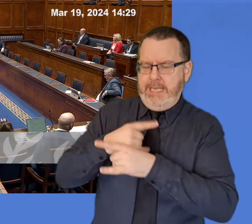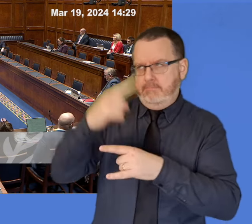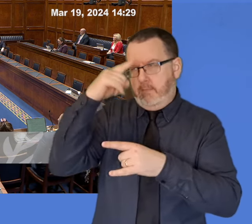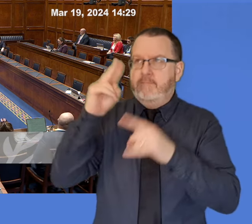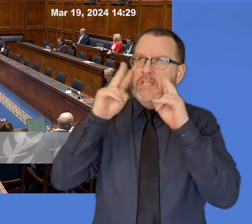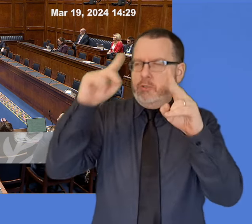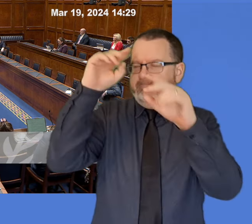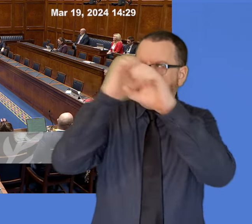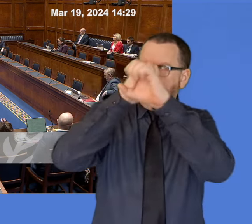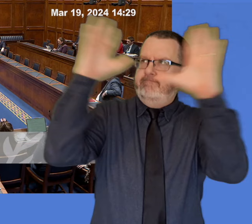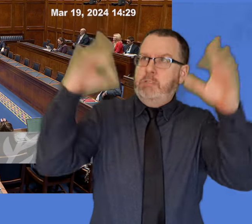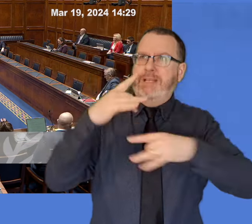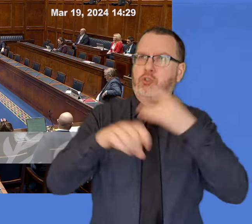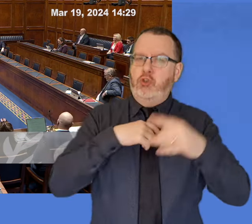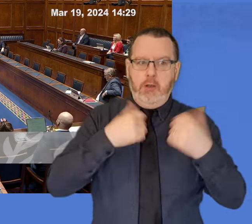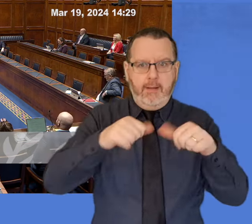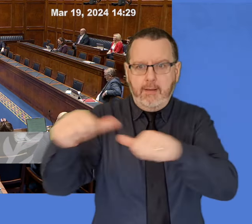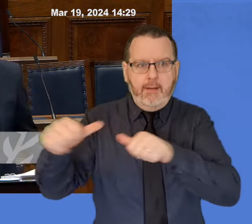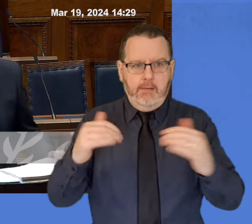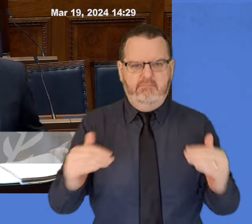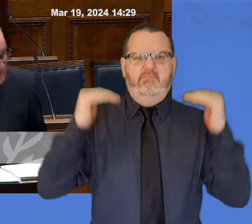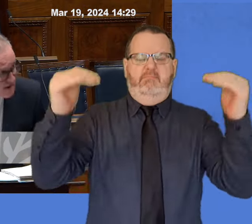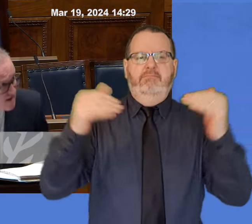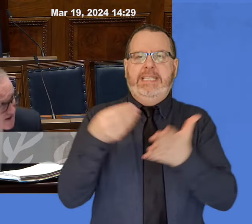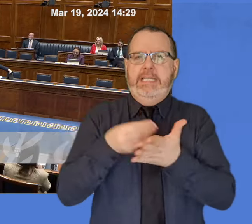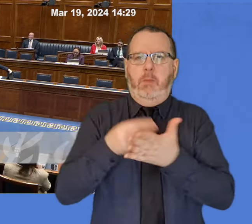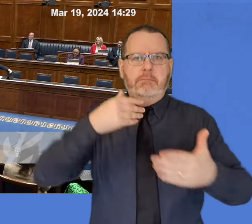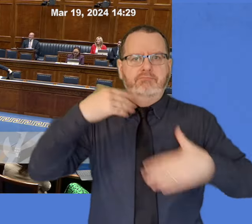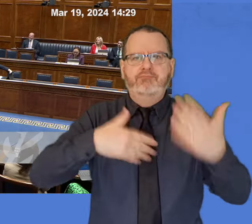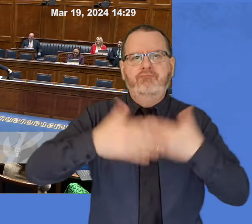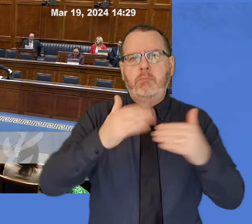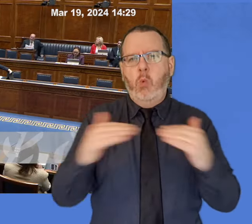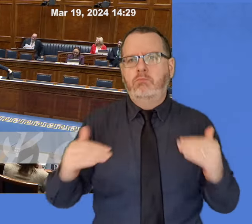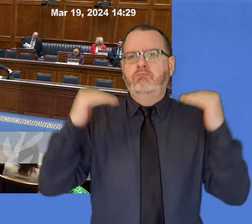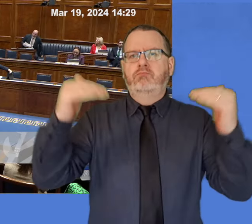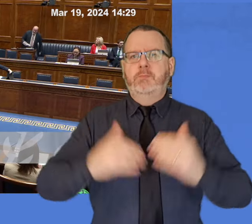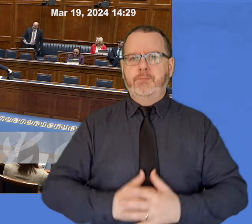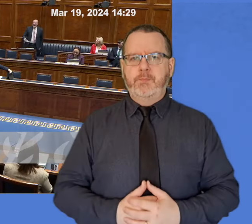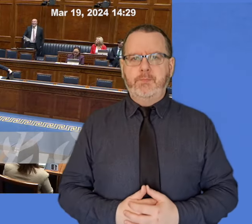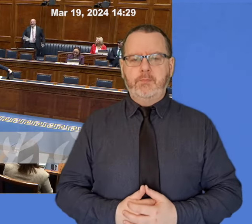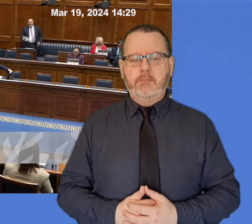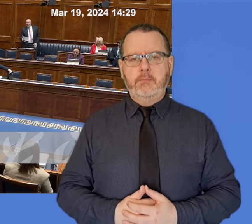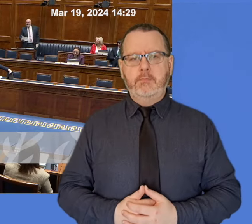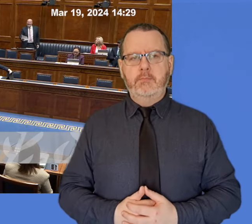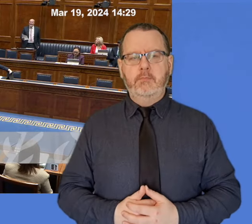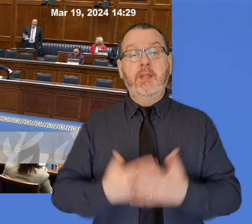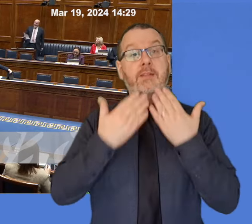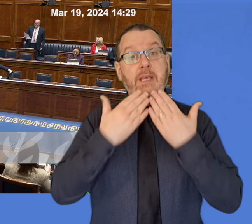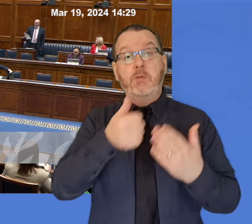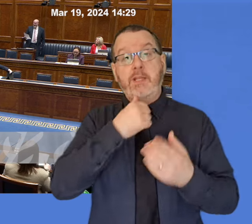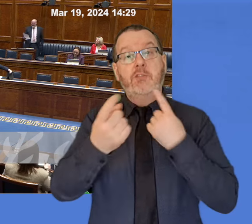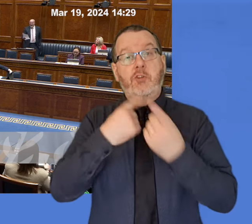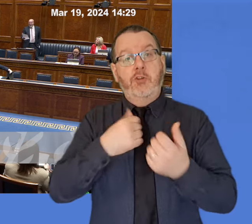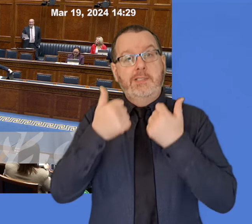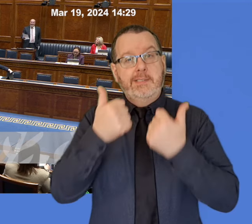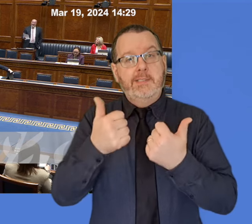on these actions to ensure that these will have the impact that is needed. Mr. Harvey. And thank you, Minister, for your